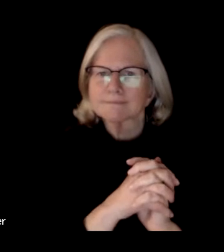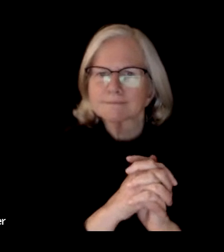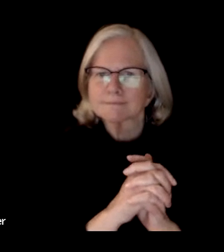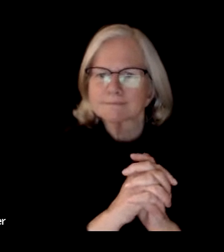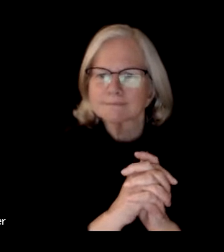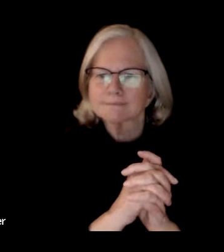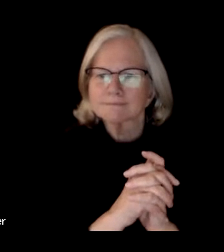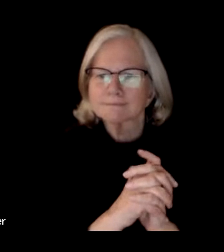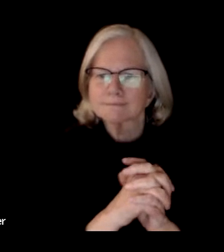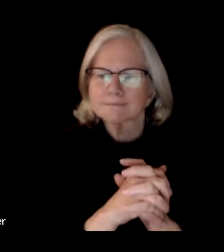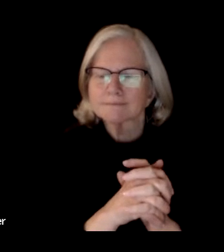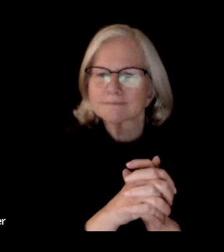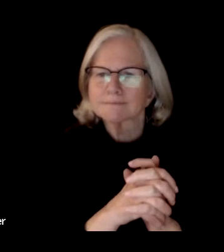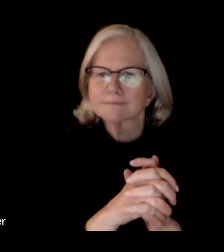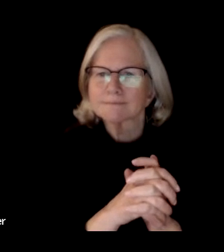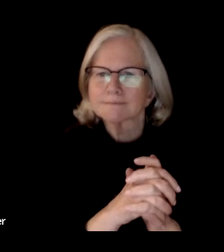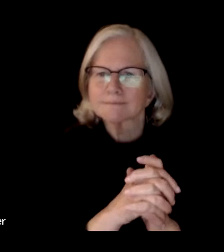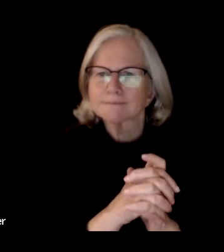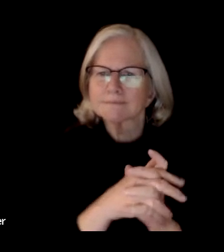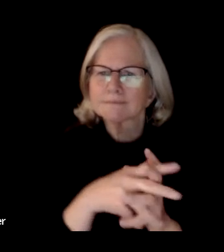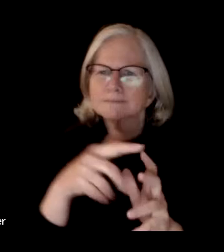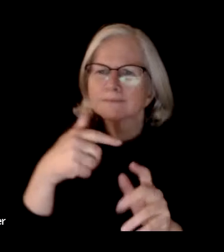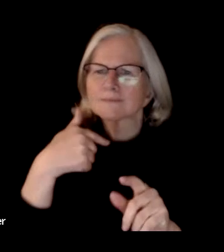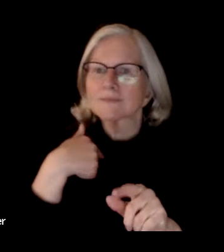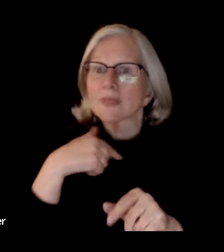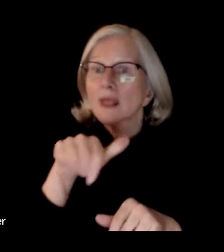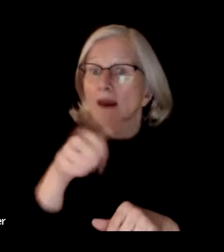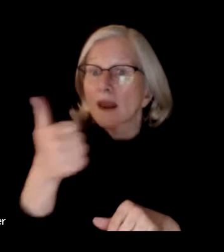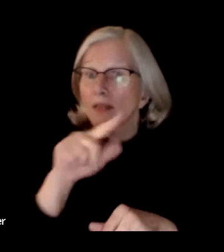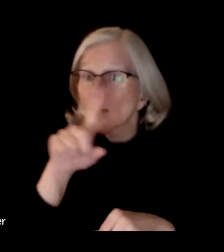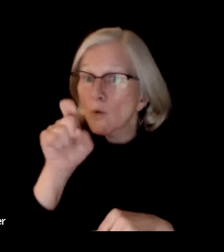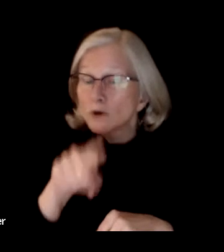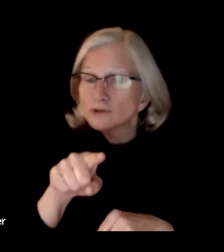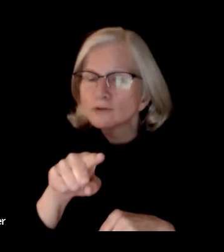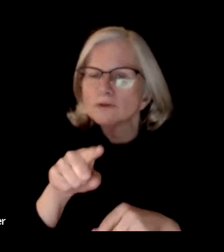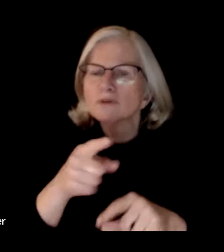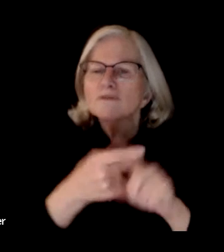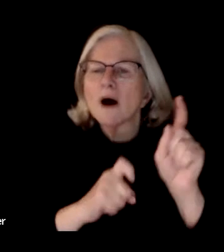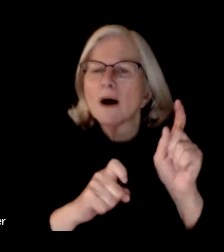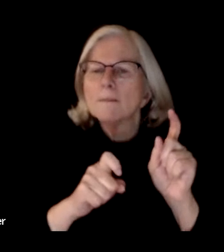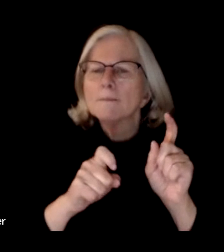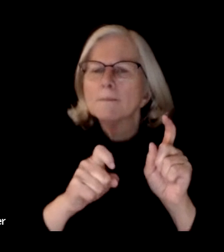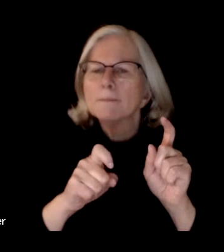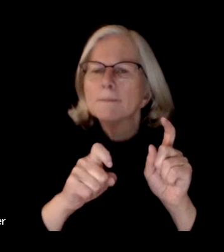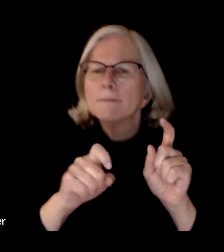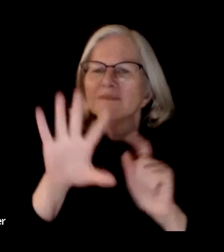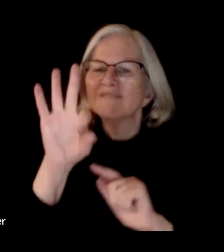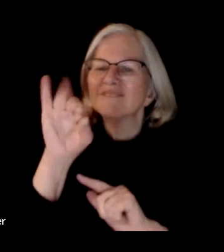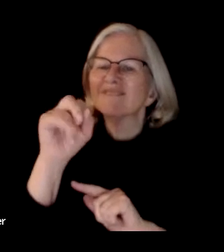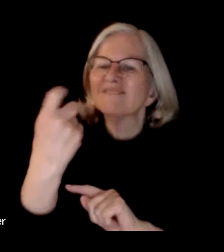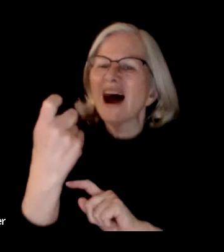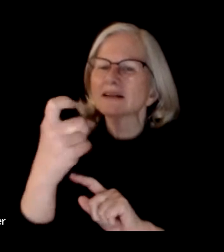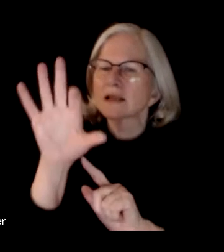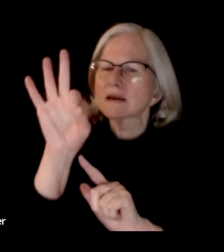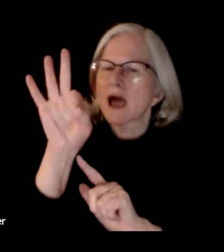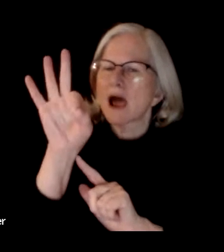Your next question comes from the line of Tom Lydon from Fox 9.